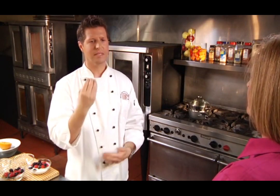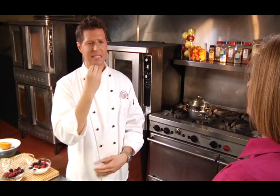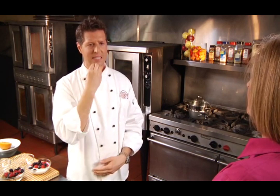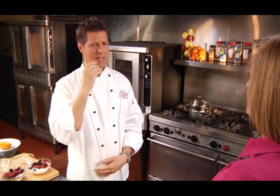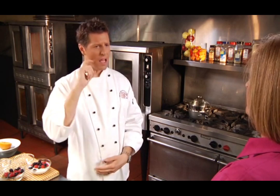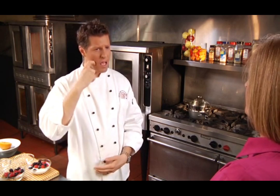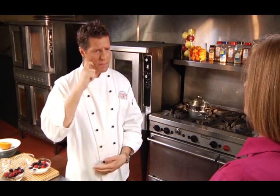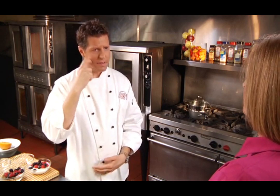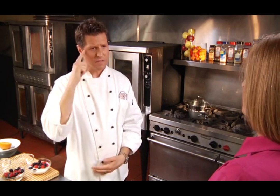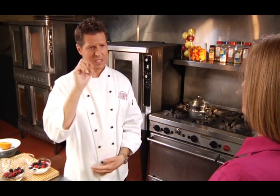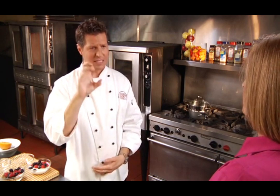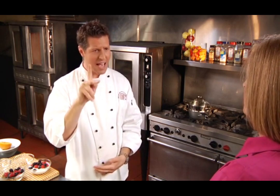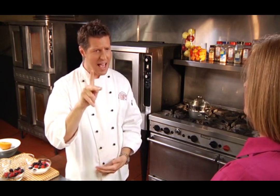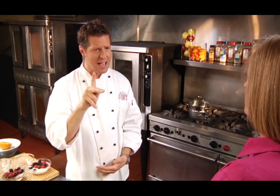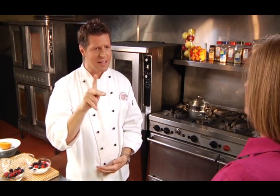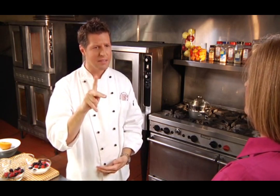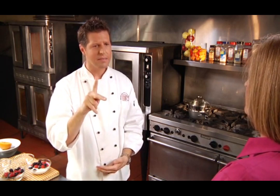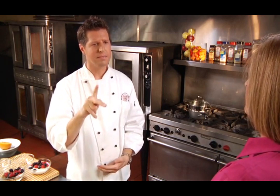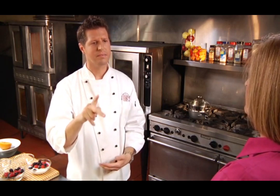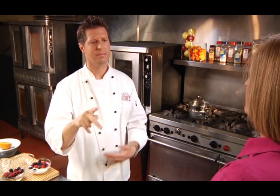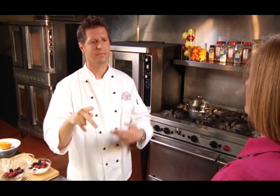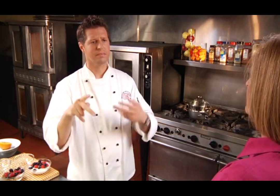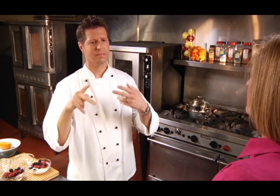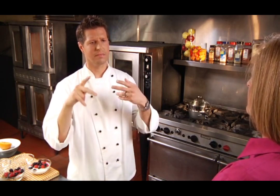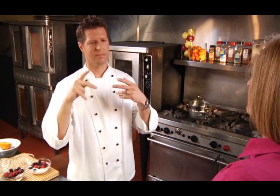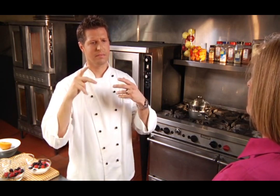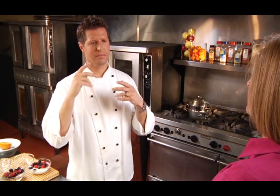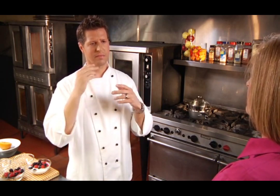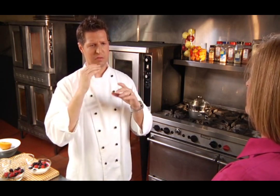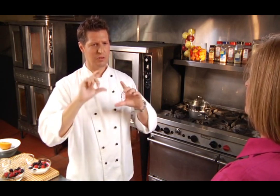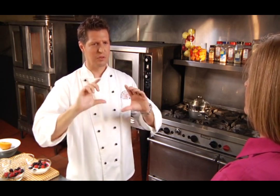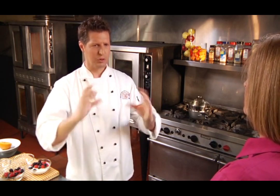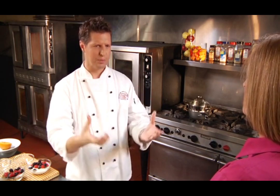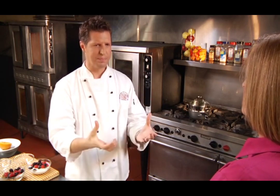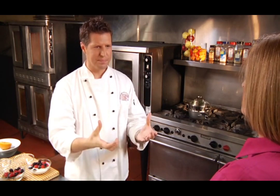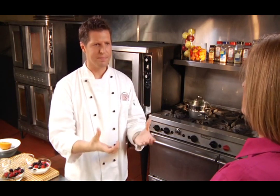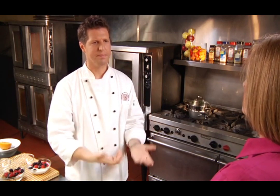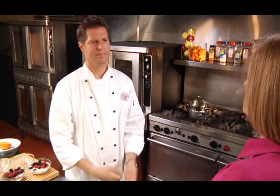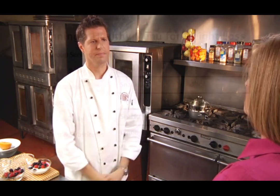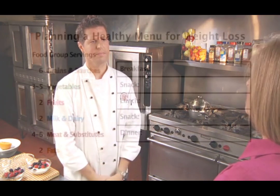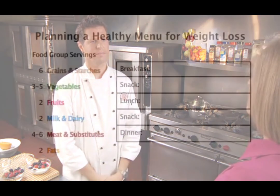For a snack, we can eat an apple. That covers the fruit group.